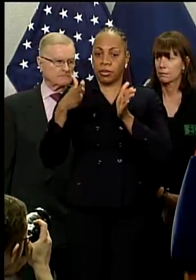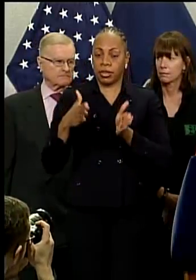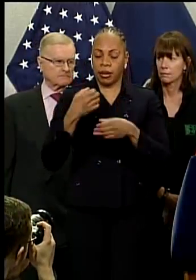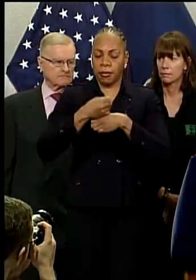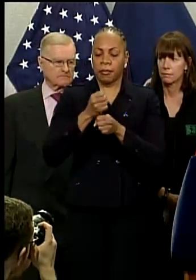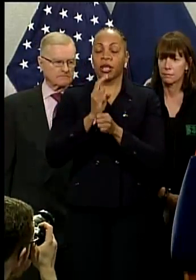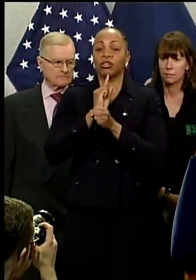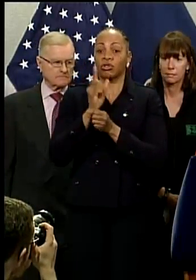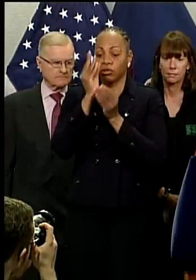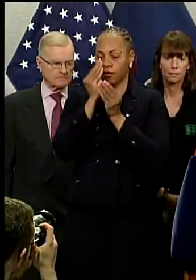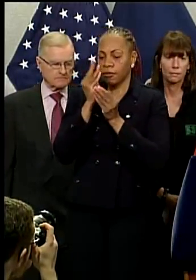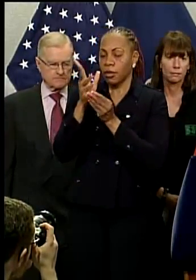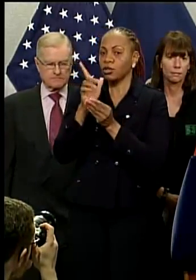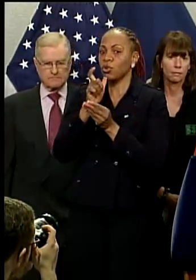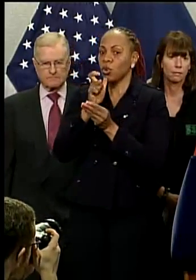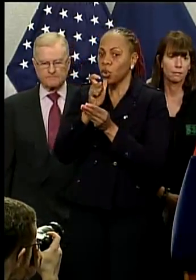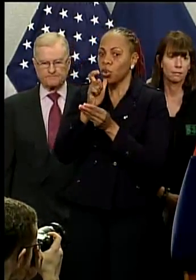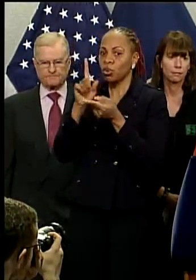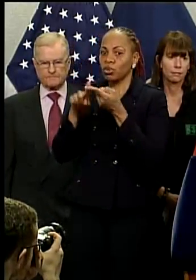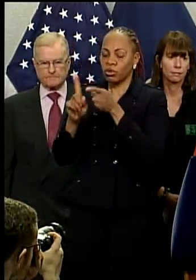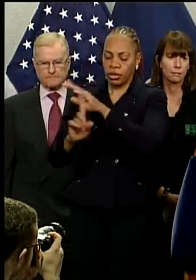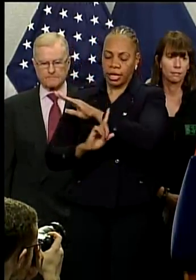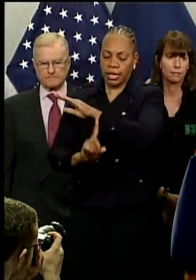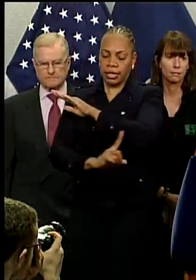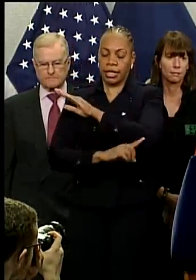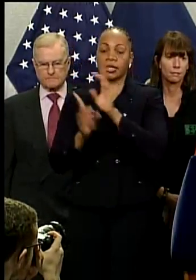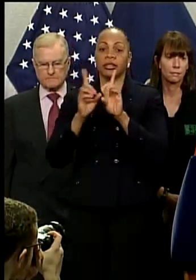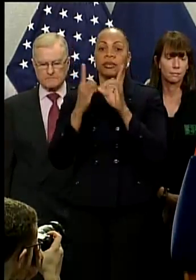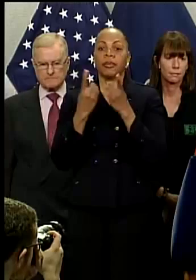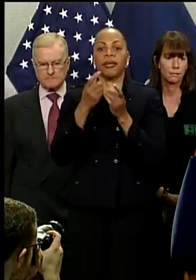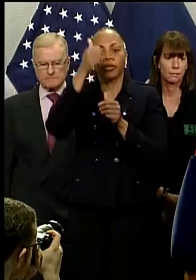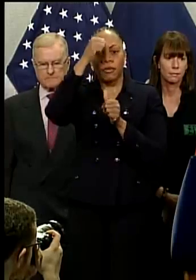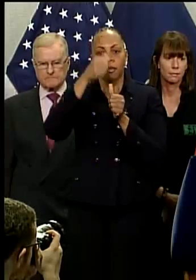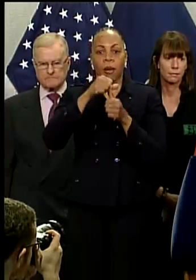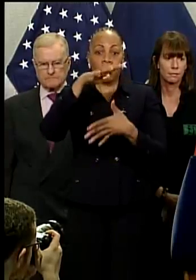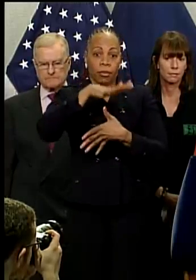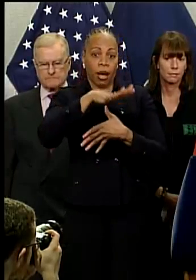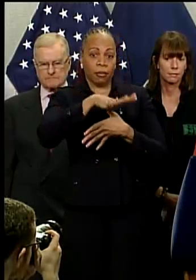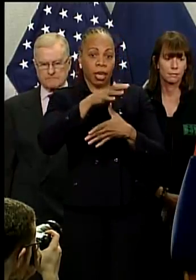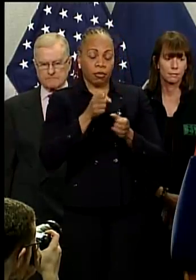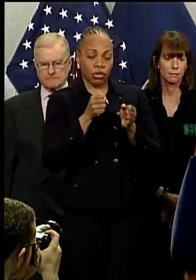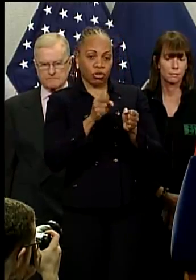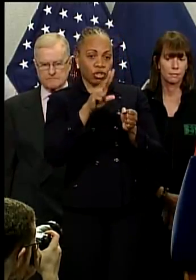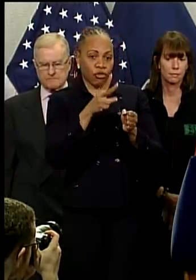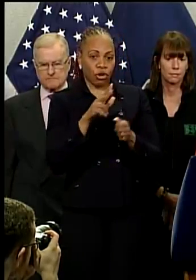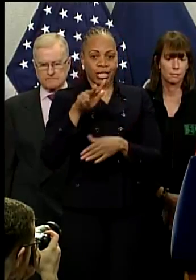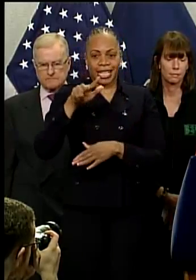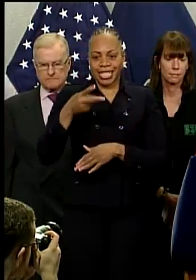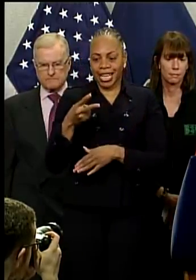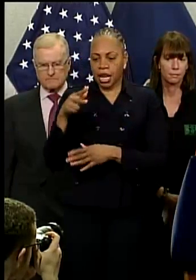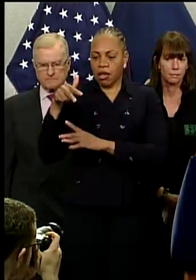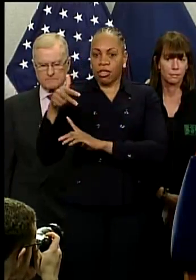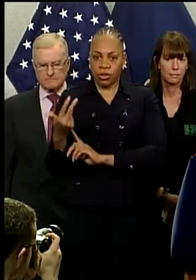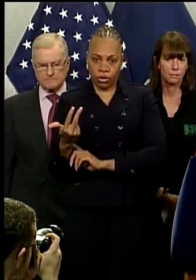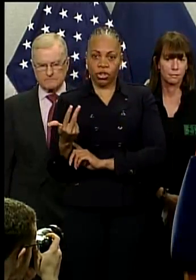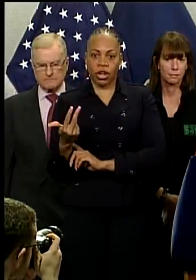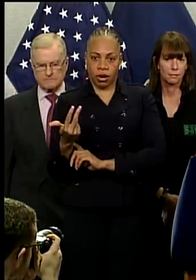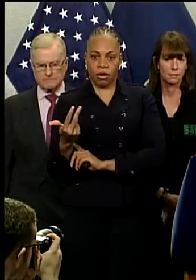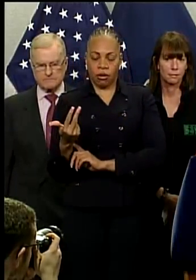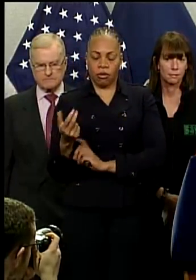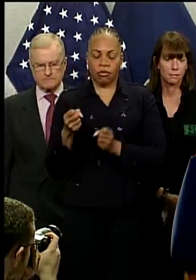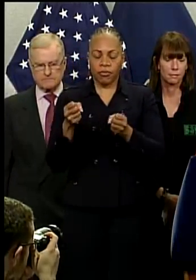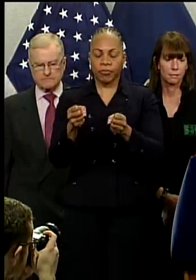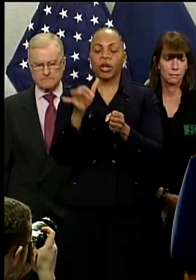the sanitation department. But remember, we do the primary streets first, then we do the secondaries, then the tertiaries, and on the